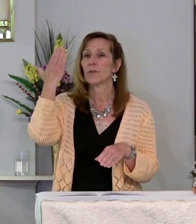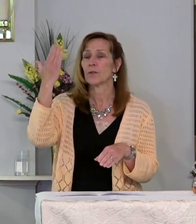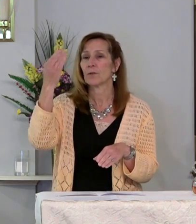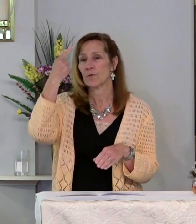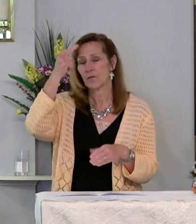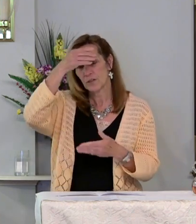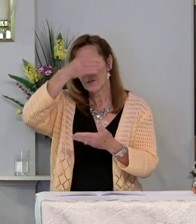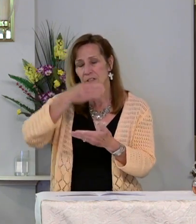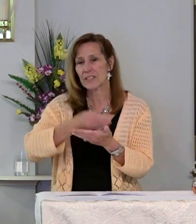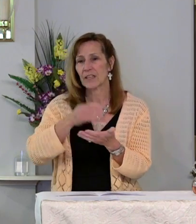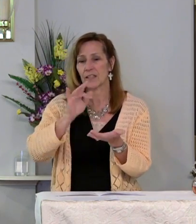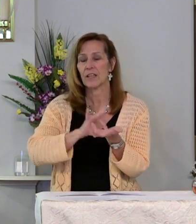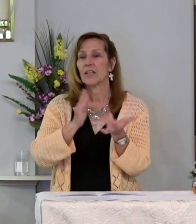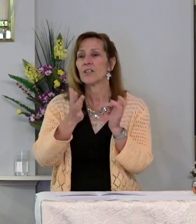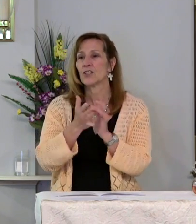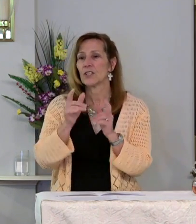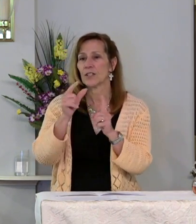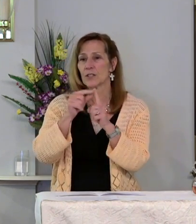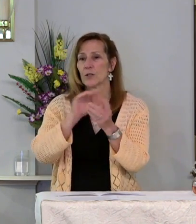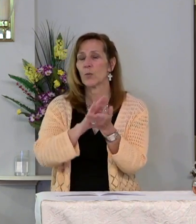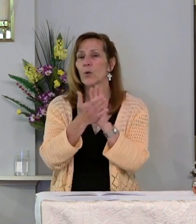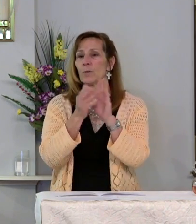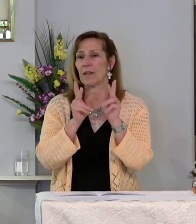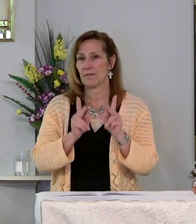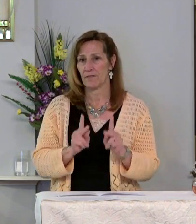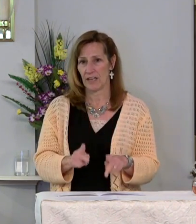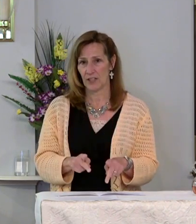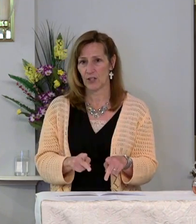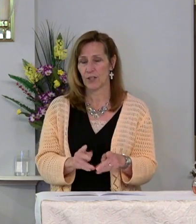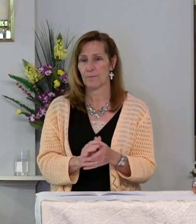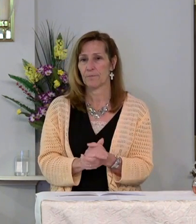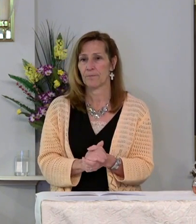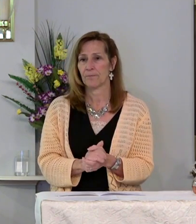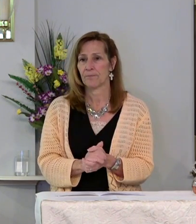are you for your Son Jesus, the Word made flesh.